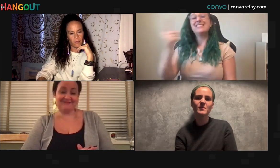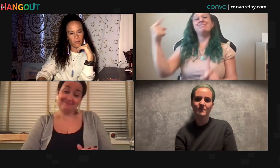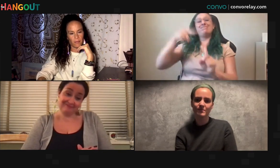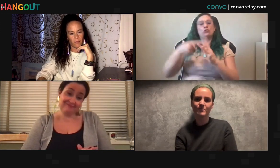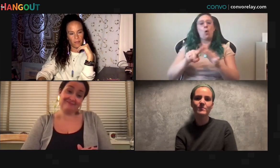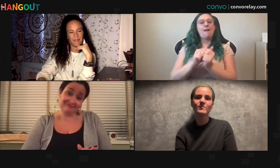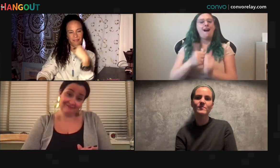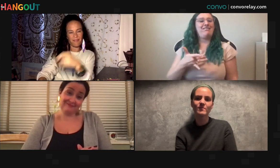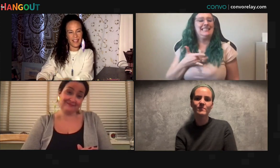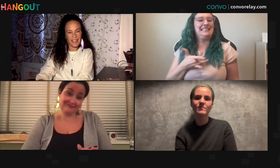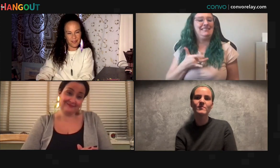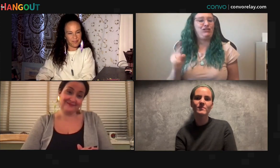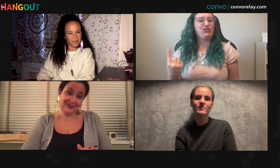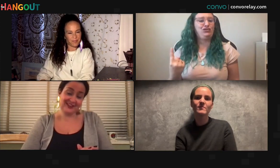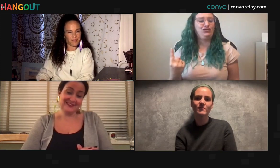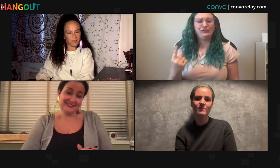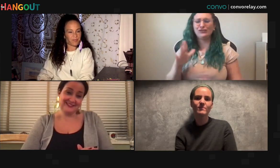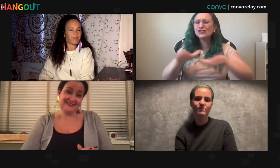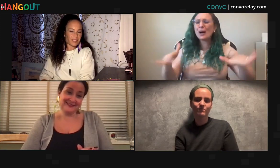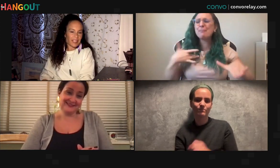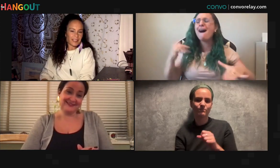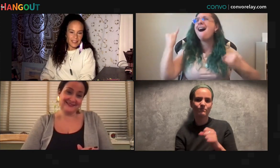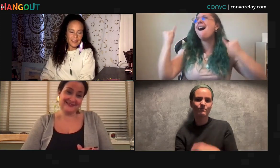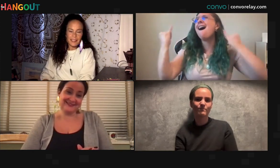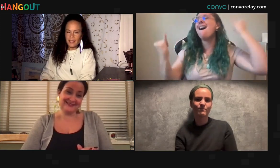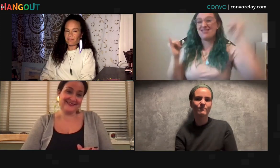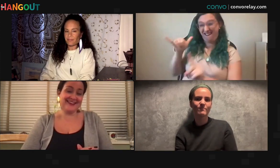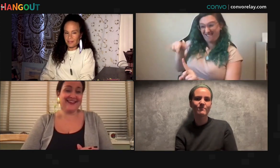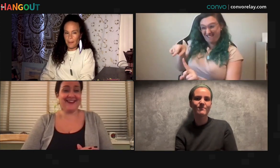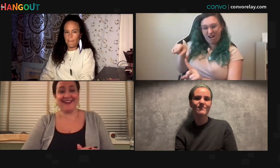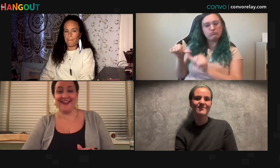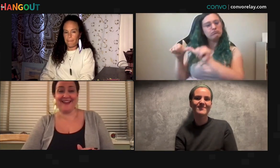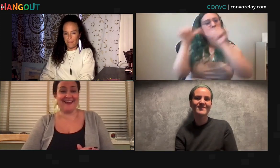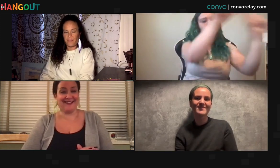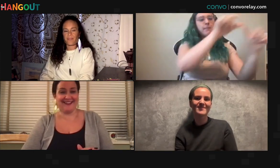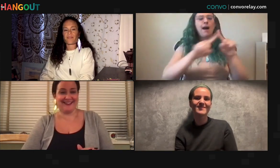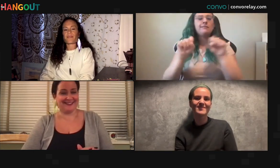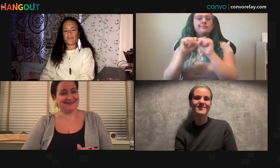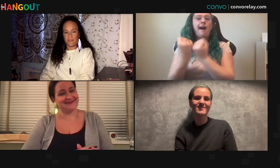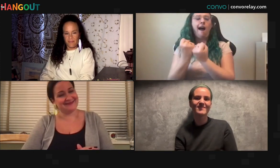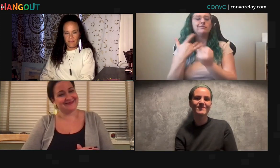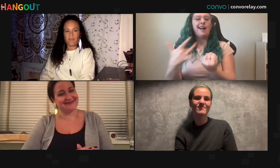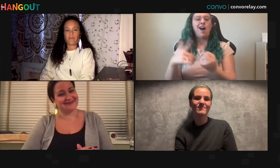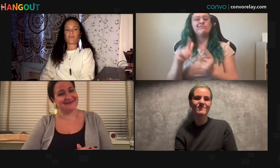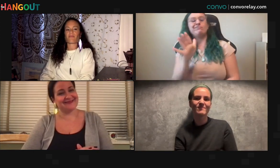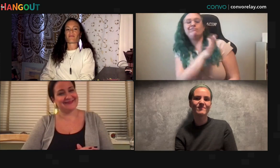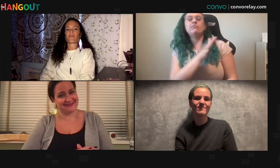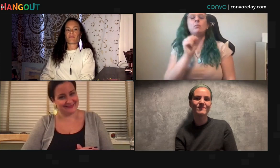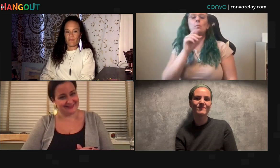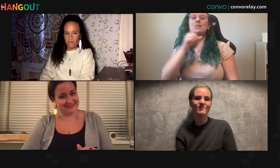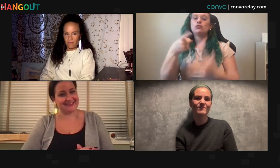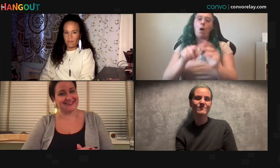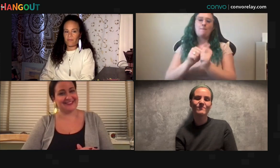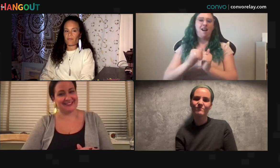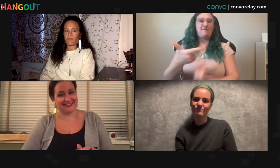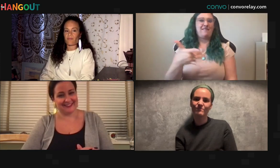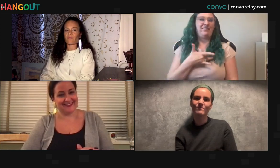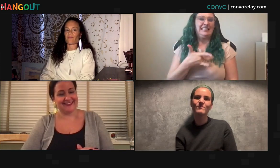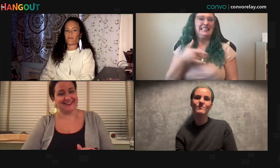dream it, you can do it. So it starts with a feeling first. The children are very imaginary, and as they get